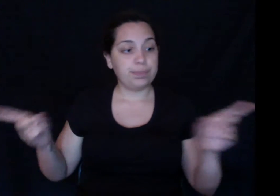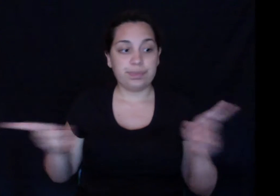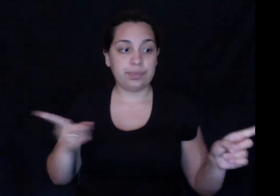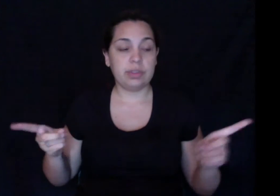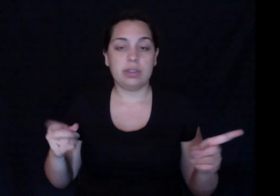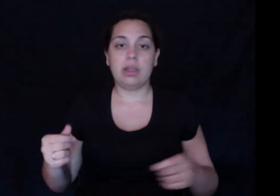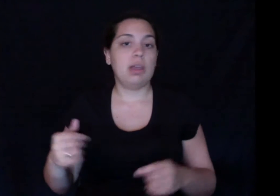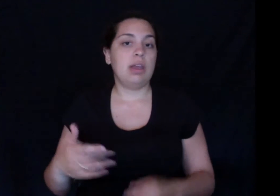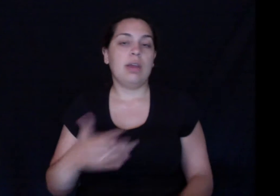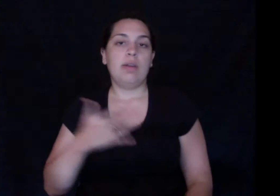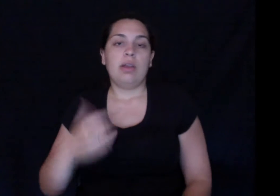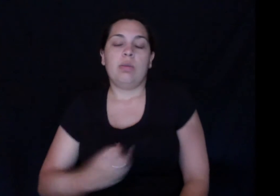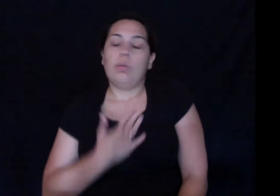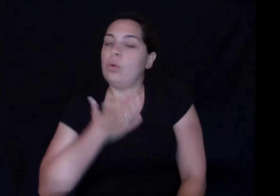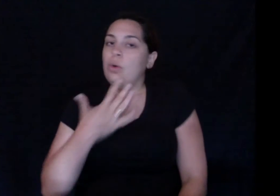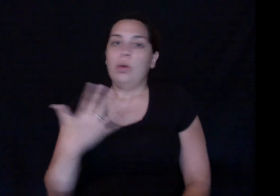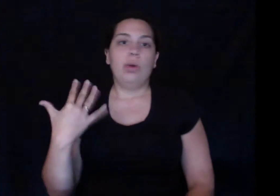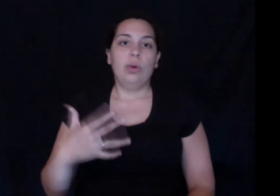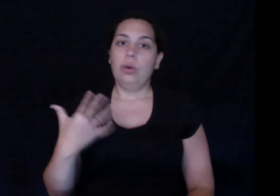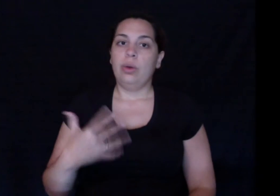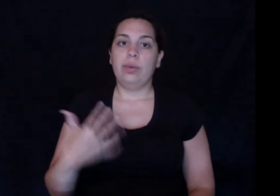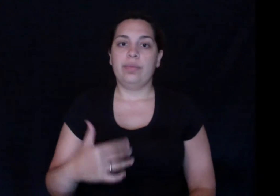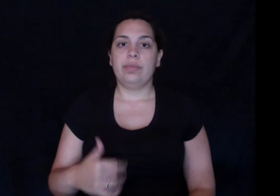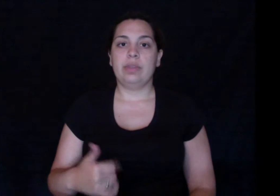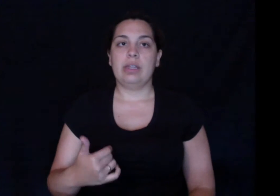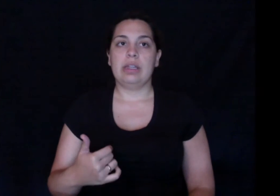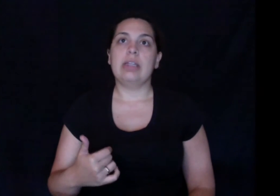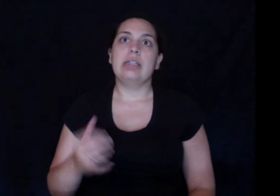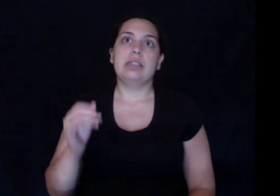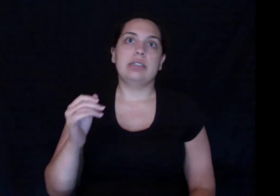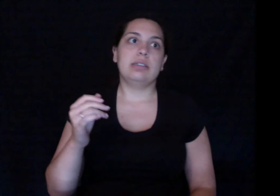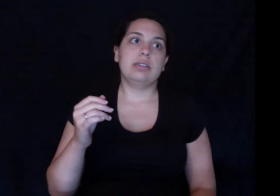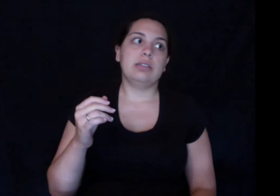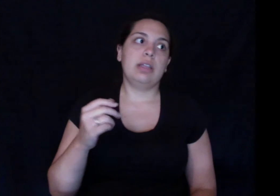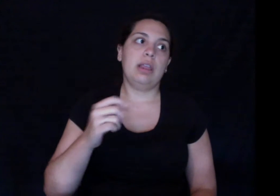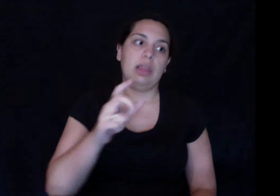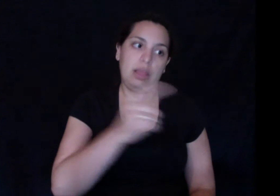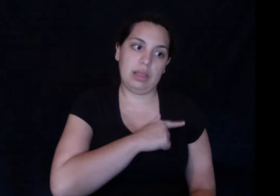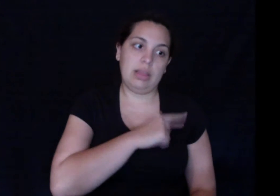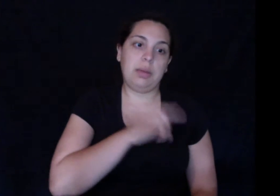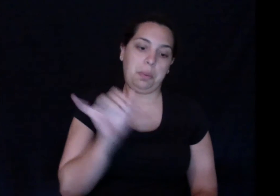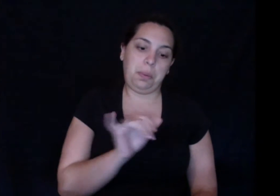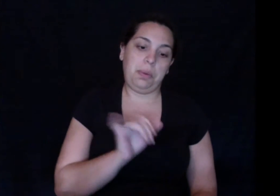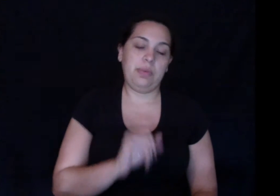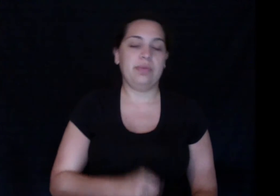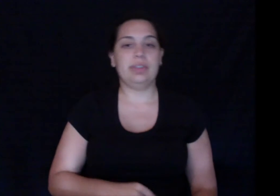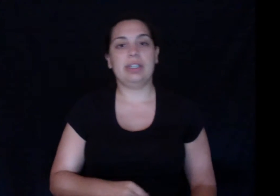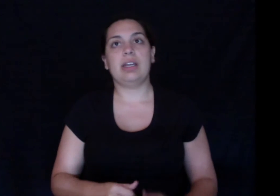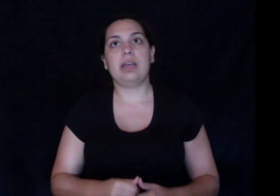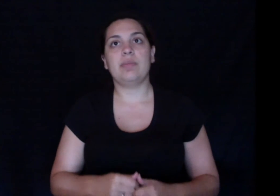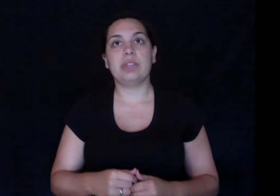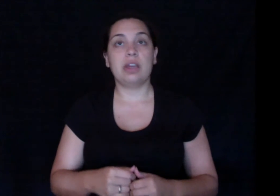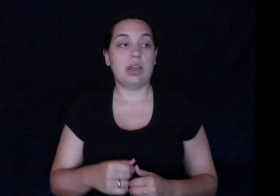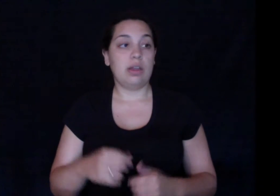post on the Ting subreddit and get $20 in Ting credit instantly. They even gave beta tests to members of their subreddit, that's r/Ting,